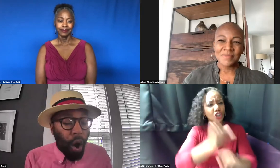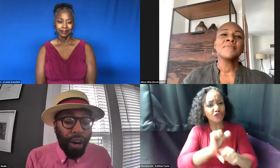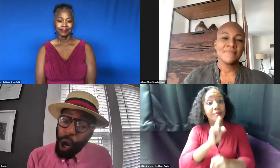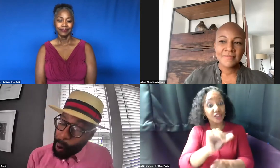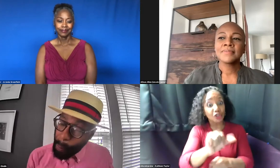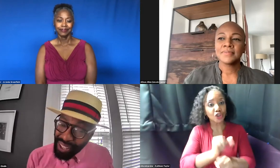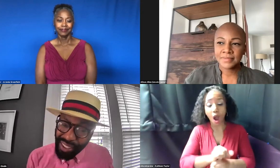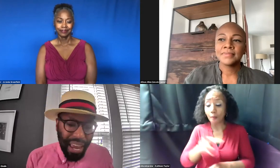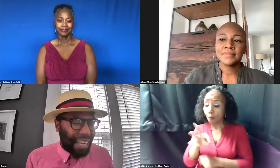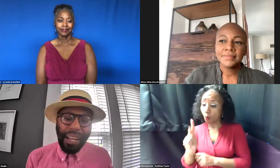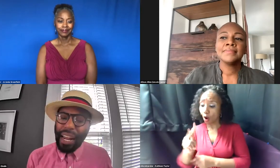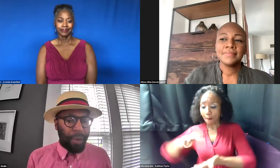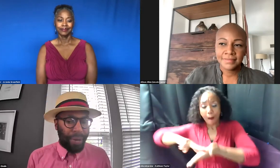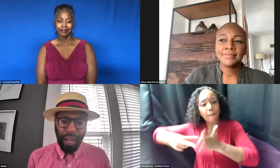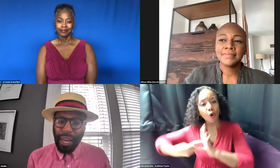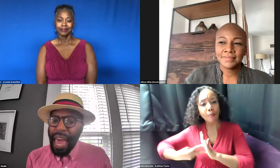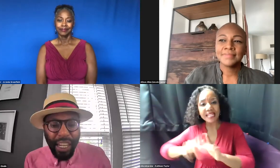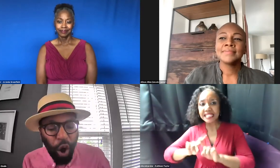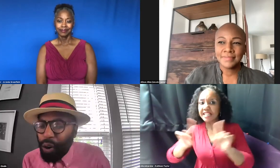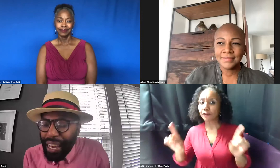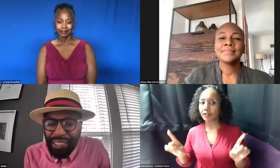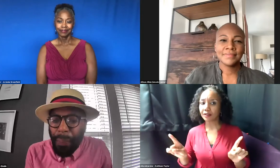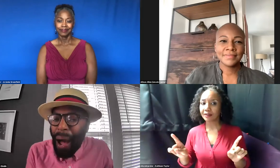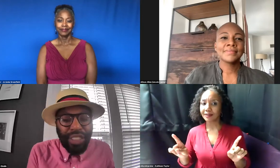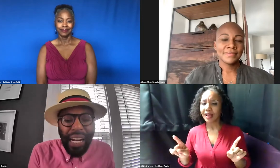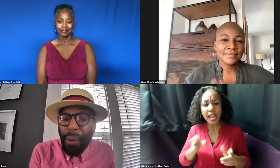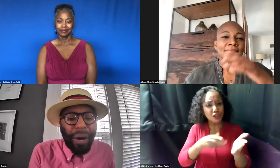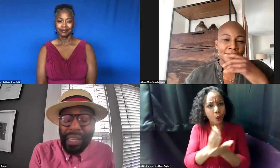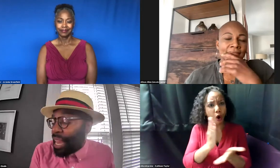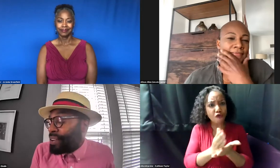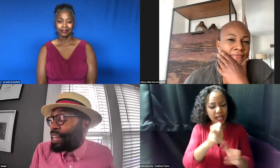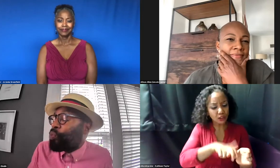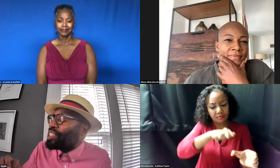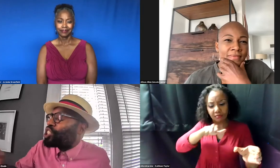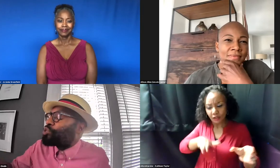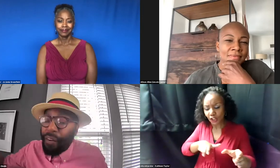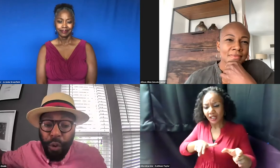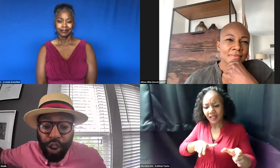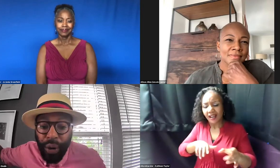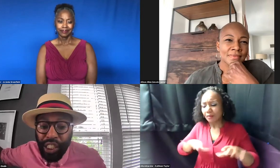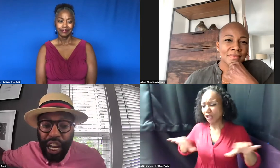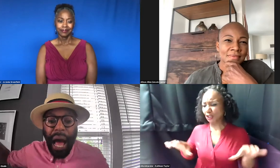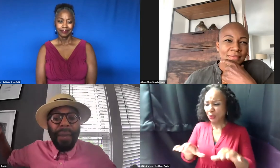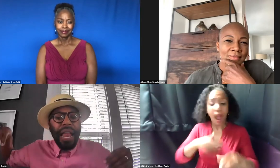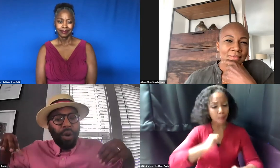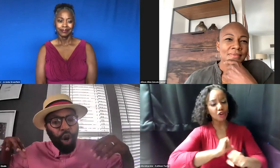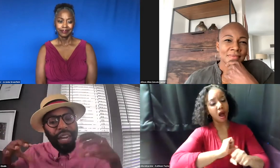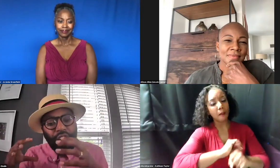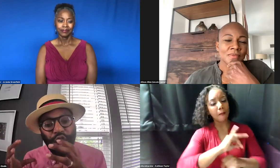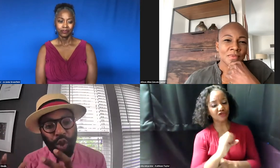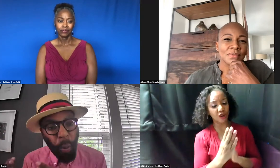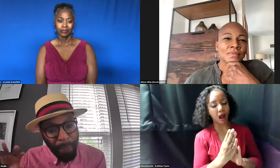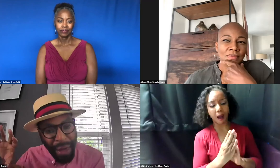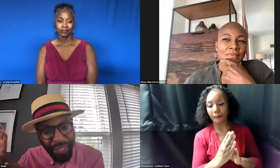Your work, your purpose is outside of the building. And it's okay to step outside of the building, even as one strand of you is doing a job. Don't